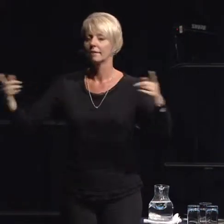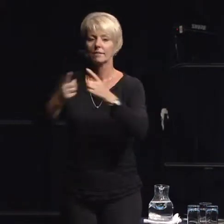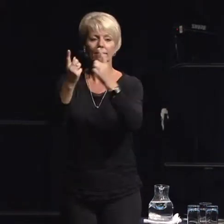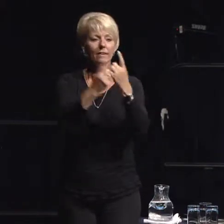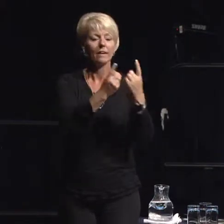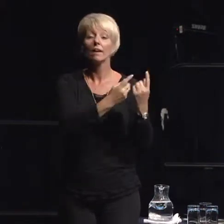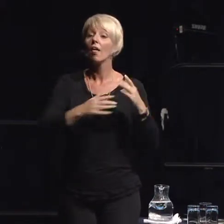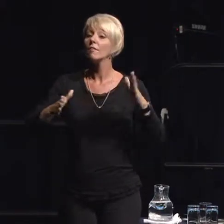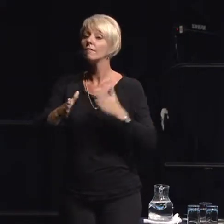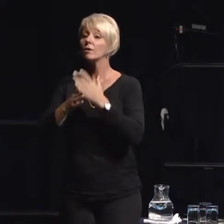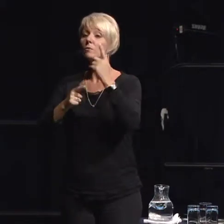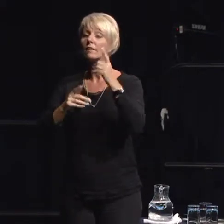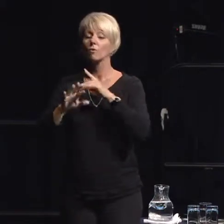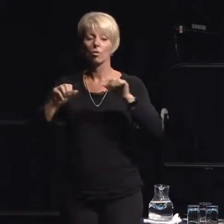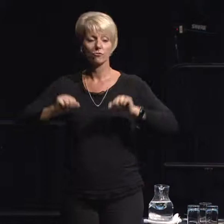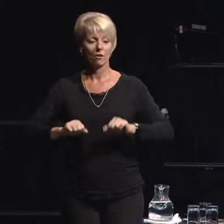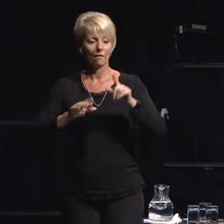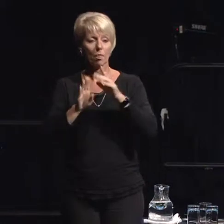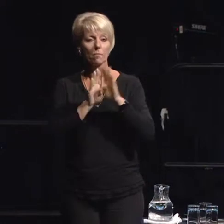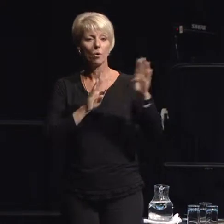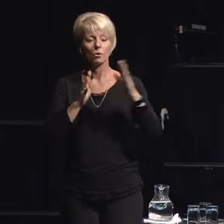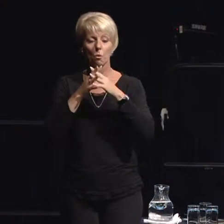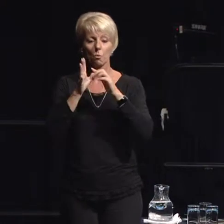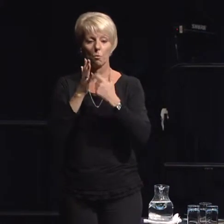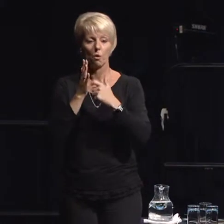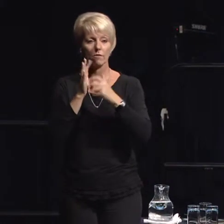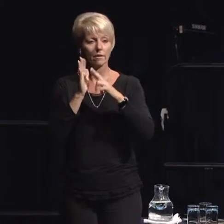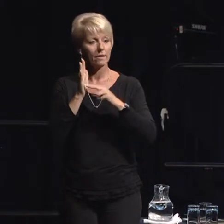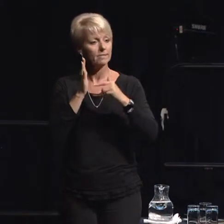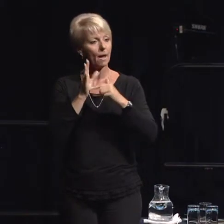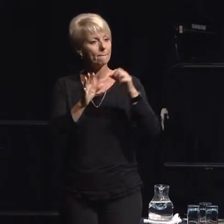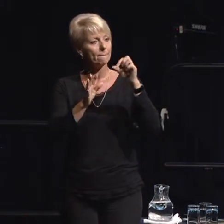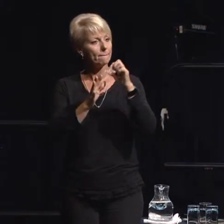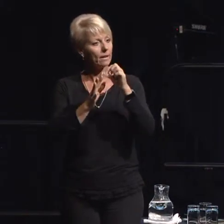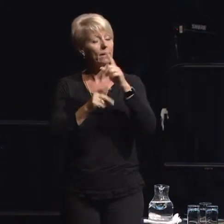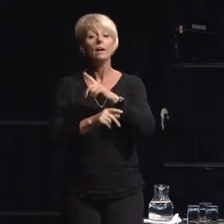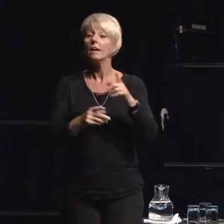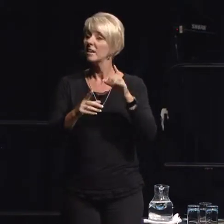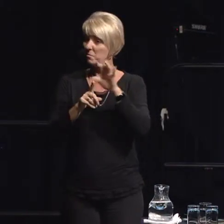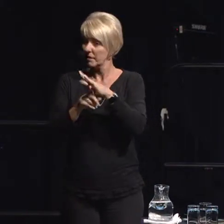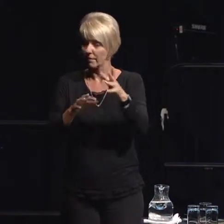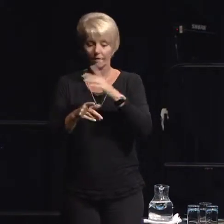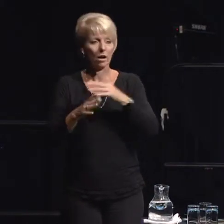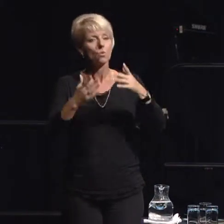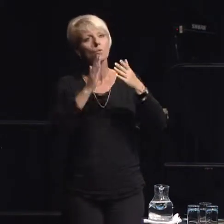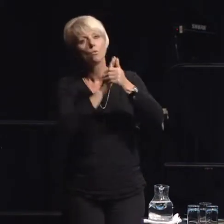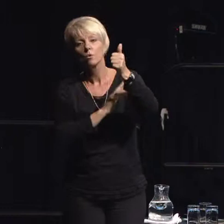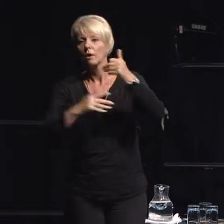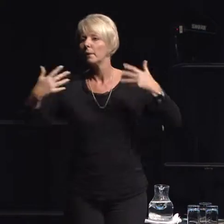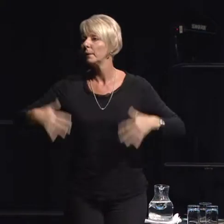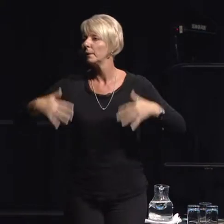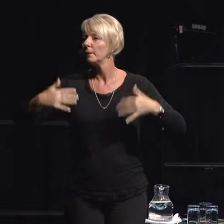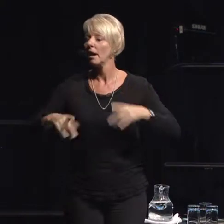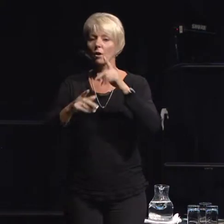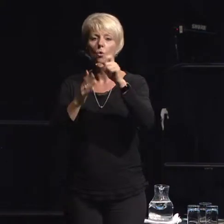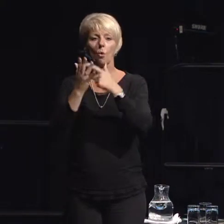from South Bank Institute's Chair of the Board, Mr. Warren Tapp. Warren brings a wealth of skill and experience in corporate governance